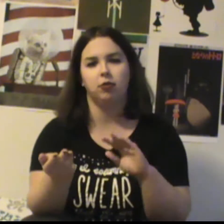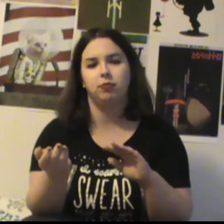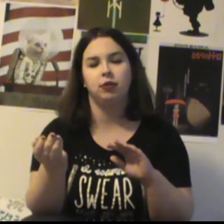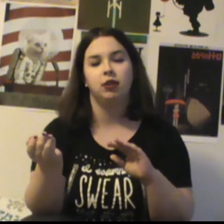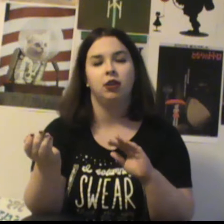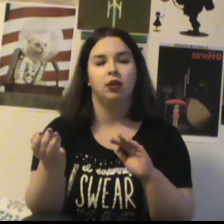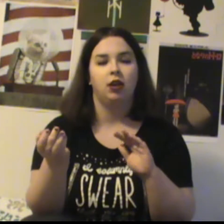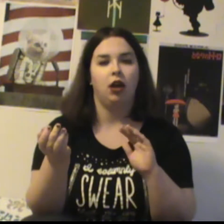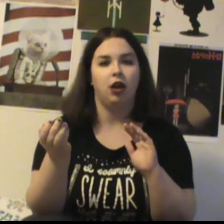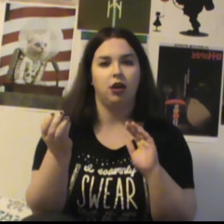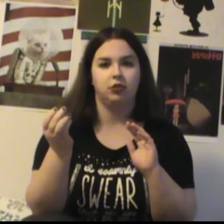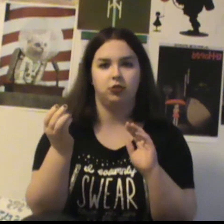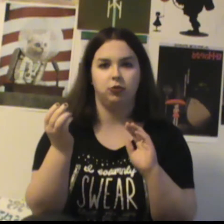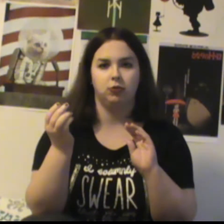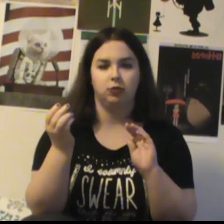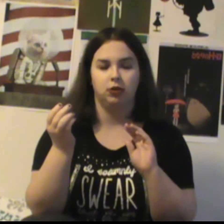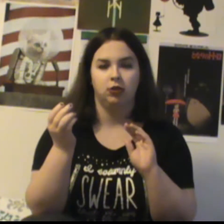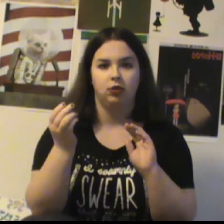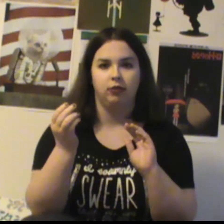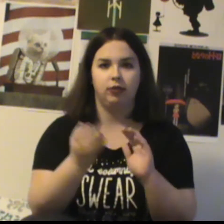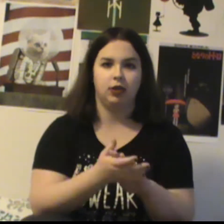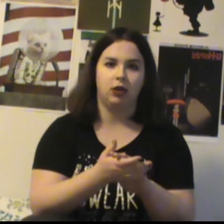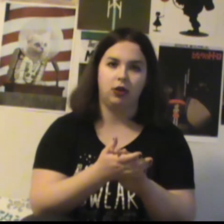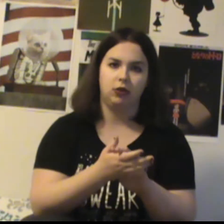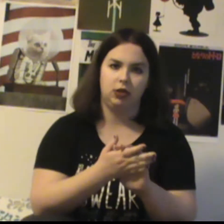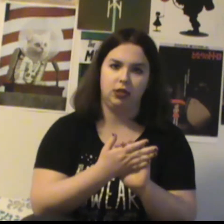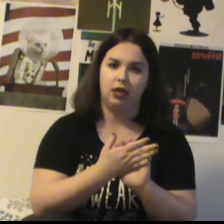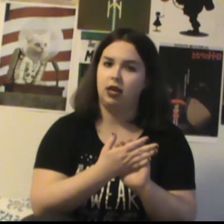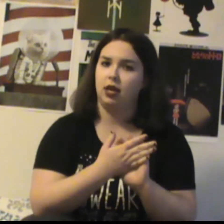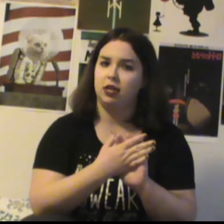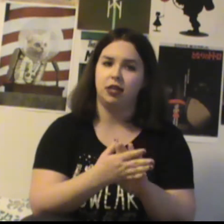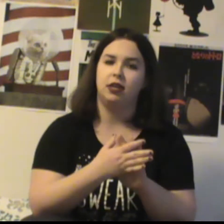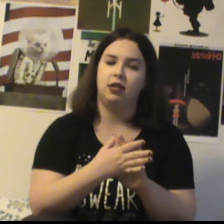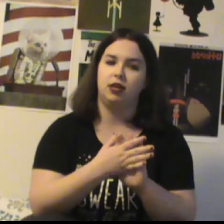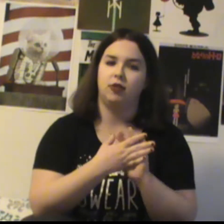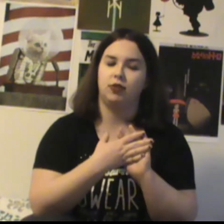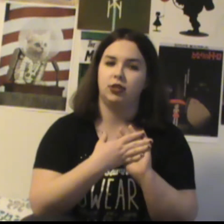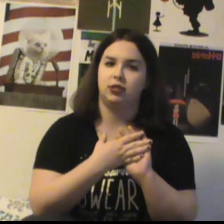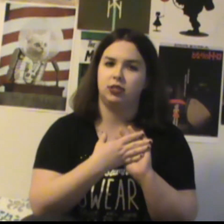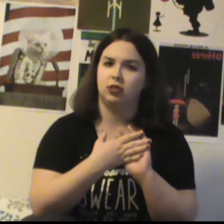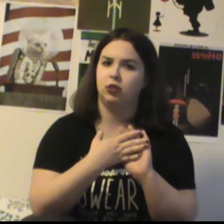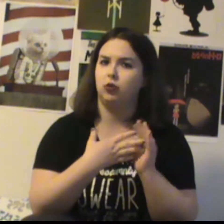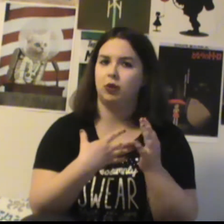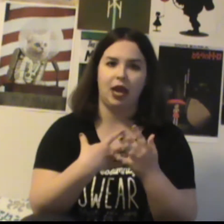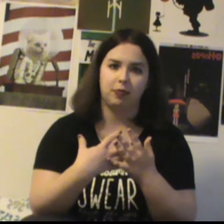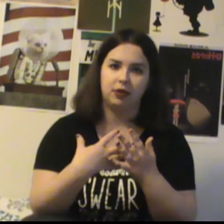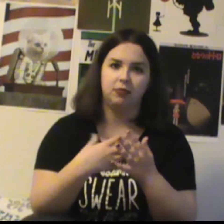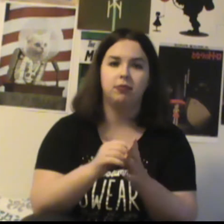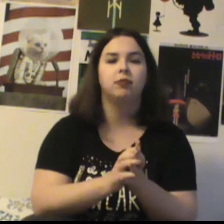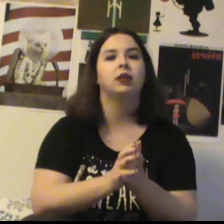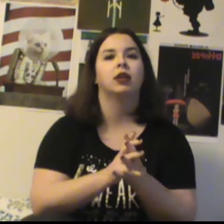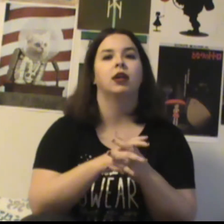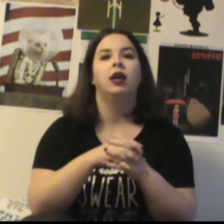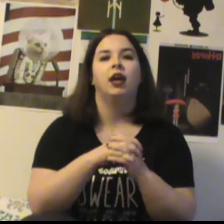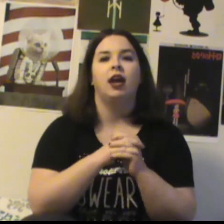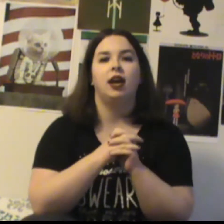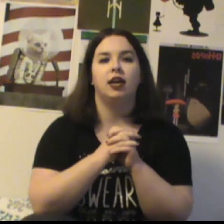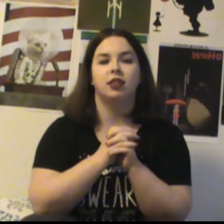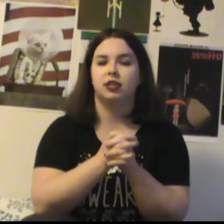help to figure out the identity of this new Kappa. And this